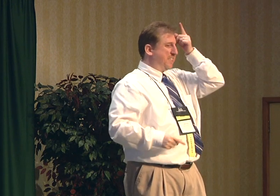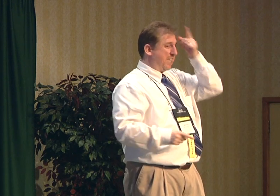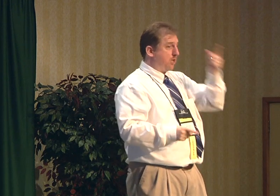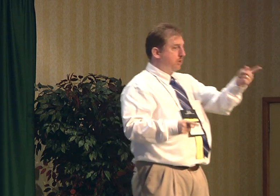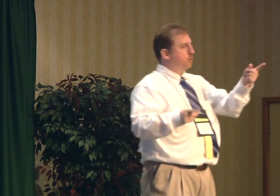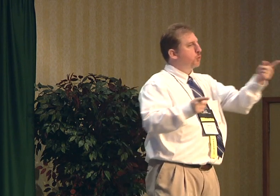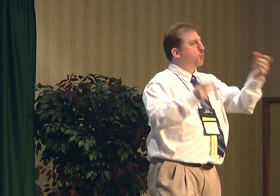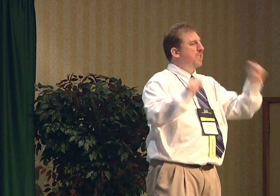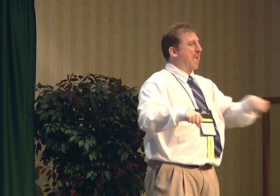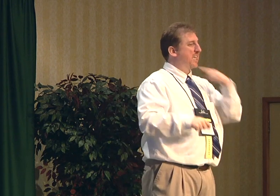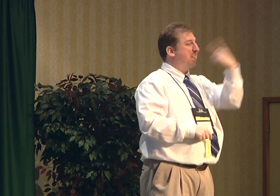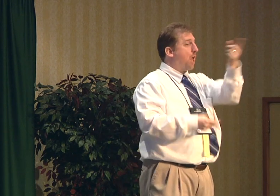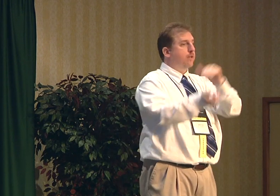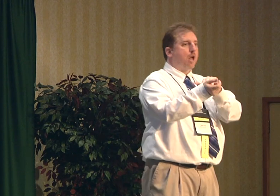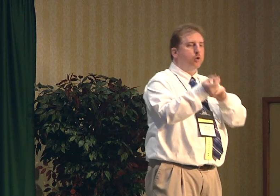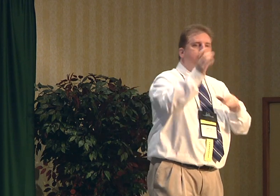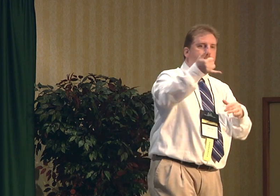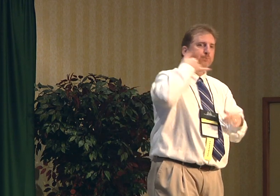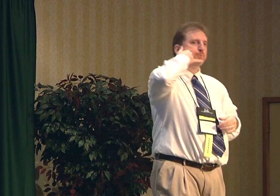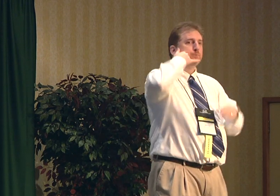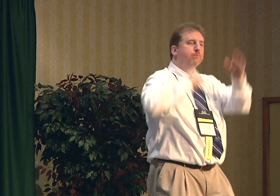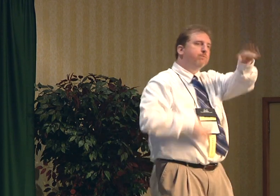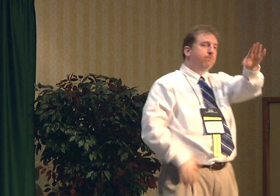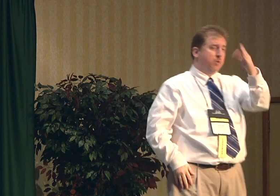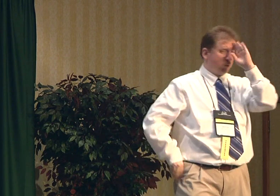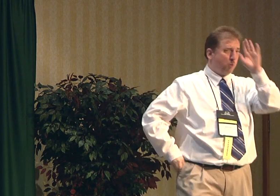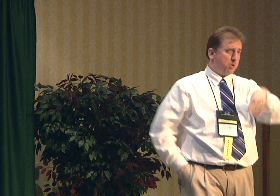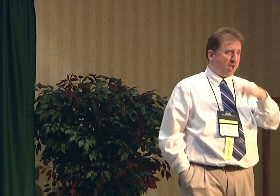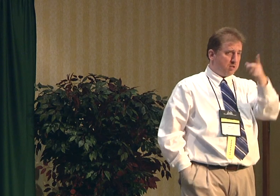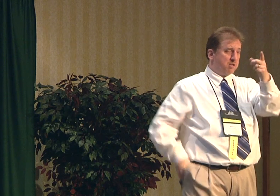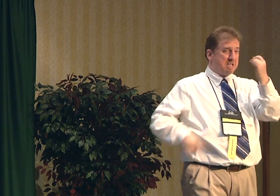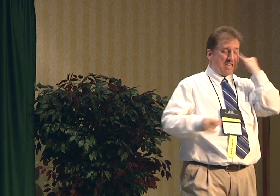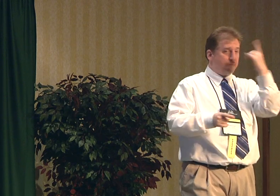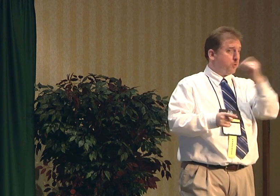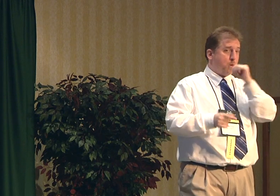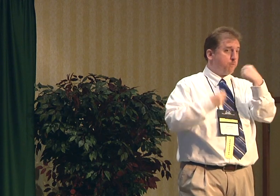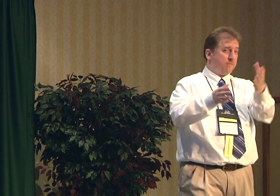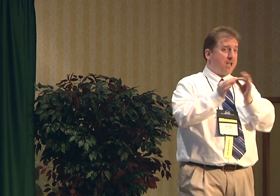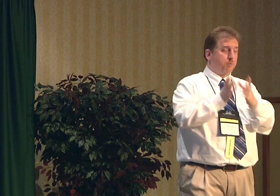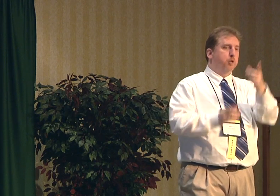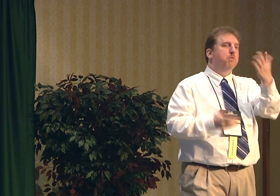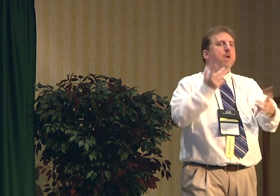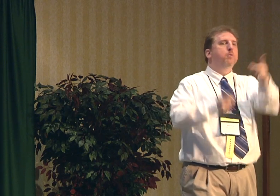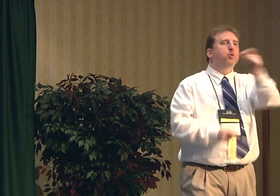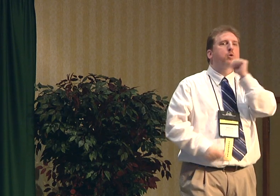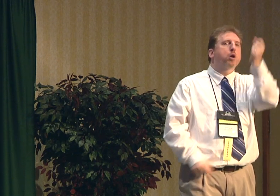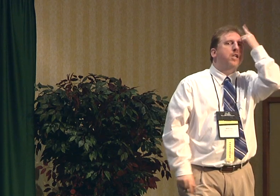that's what I want all of you to understand, is that we can tell the doctor and say, you know, if you don't provide